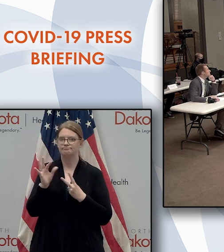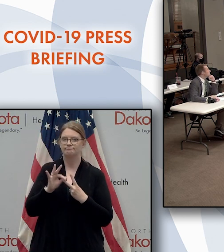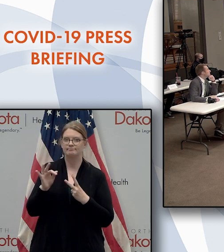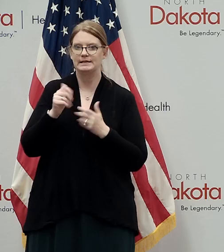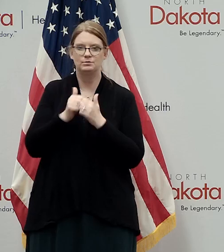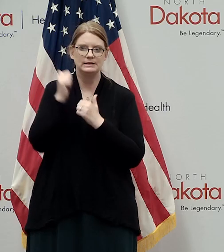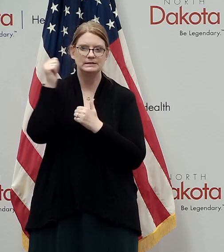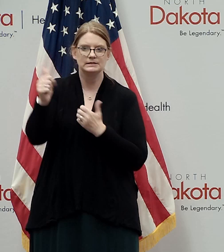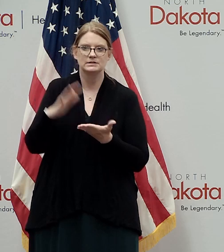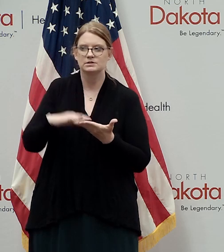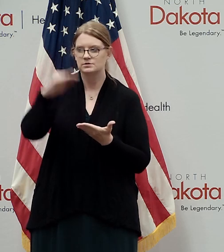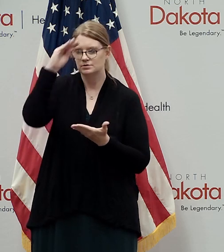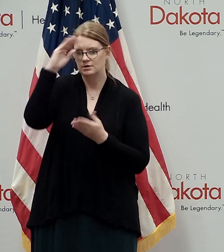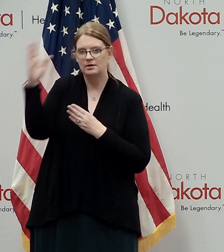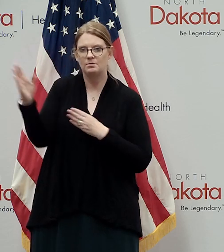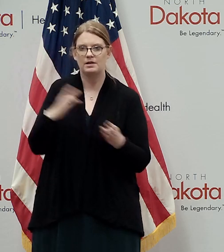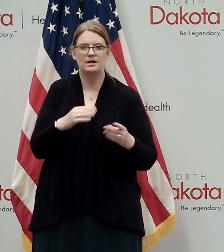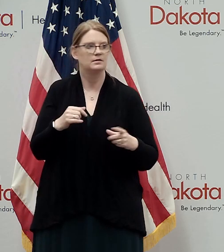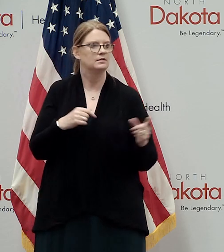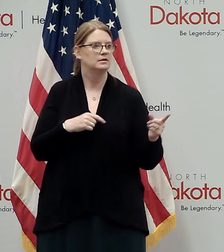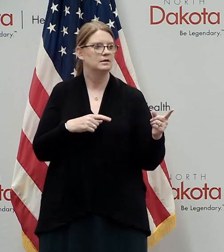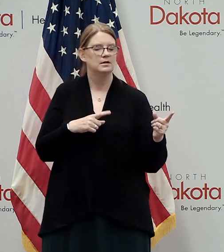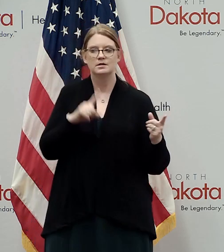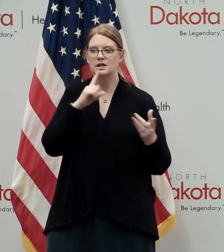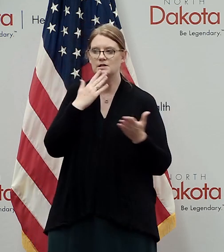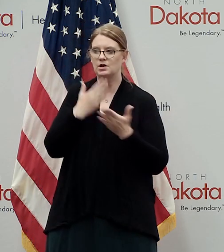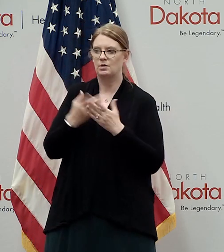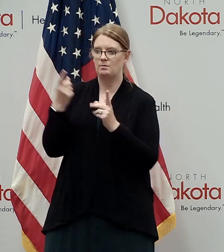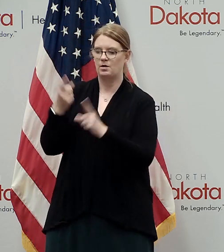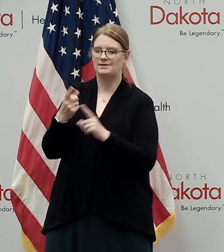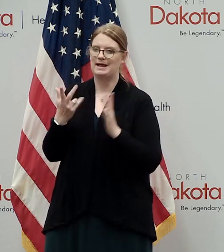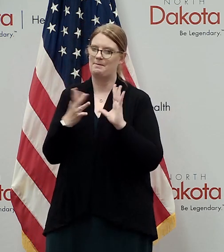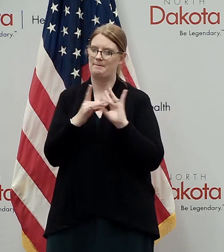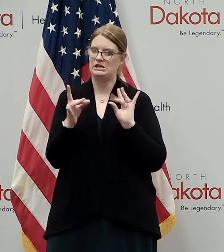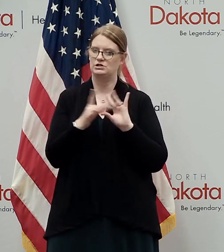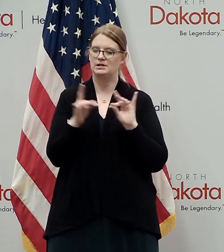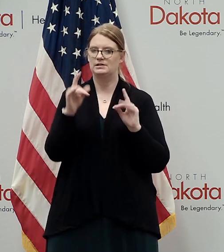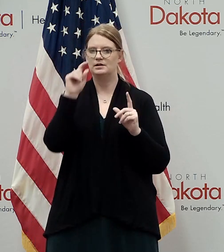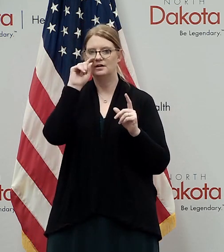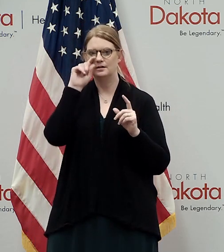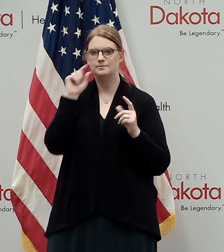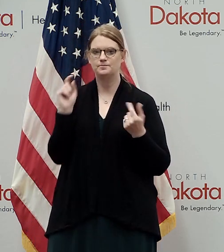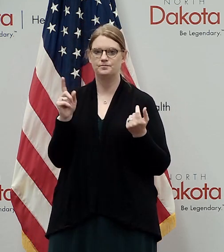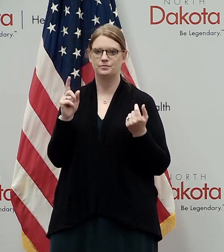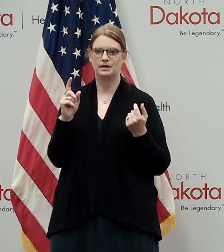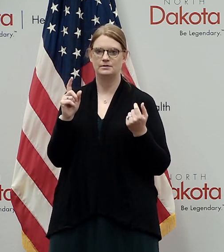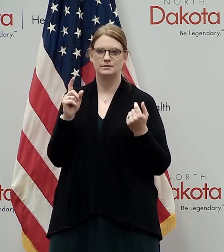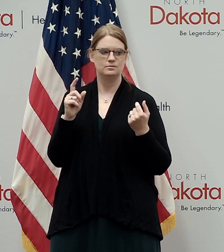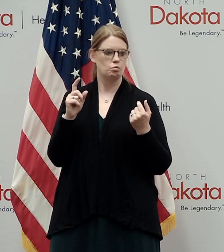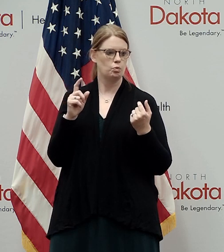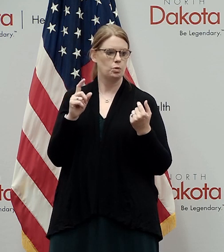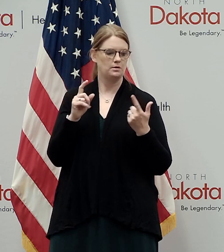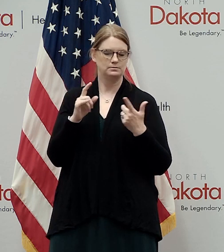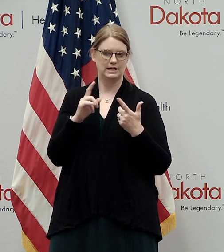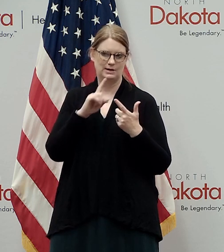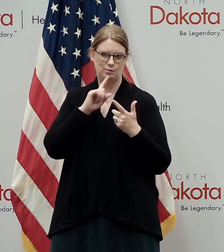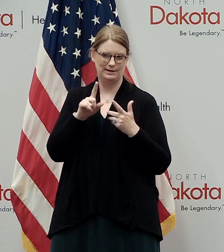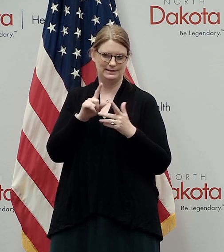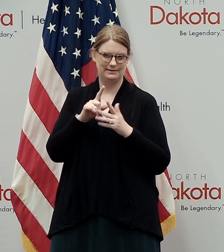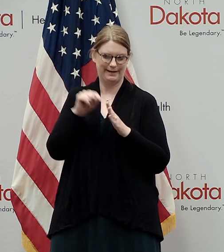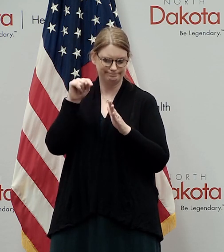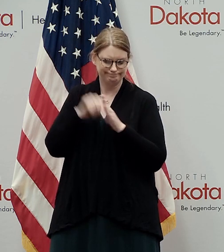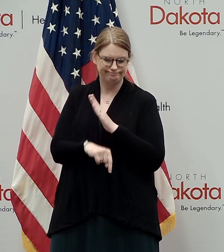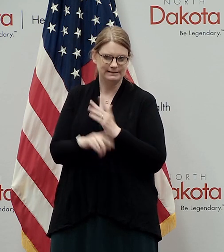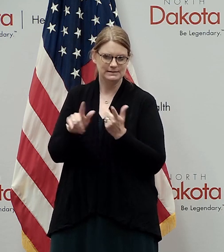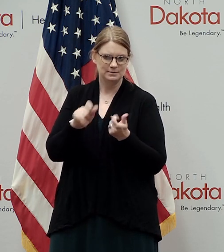plan? So that's a very good point. I mentioned it in my comments, but I did not hit on it very hard.